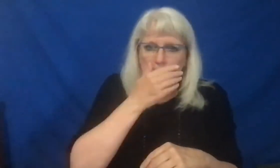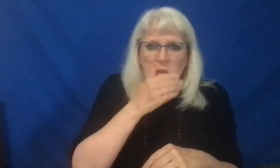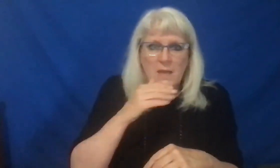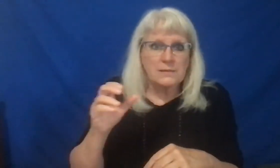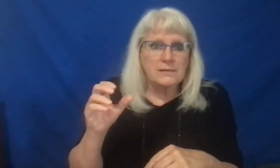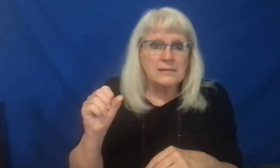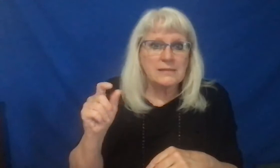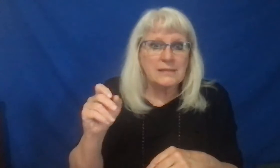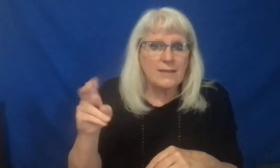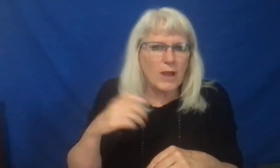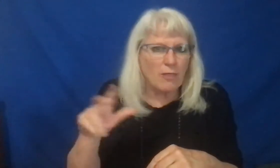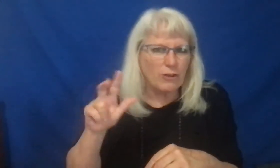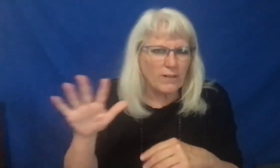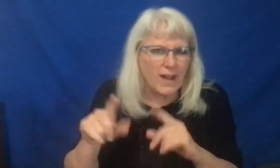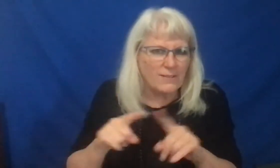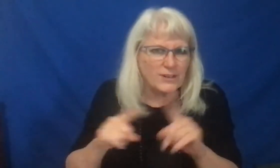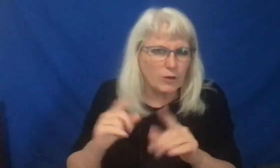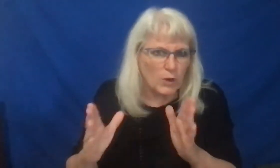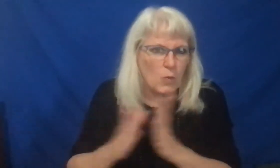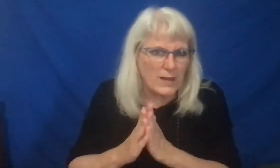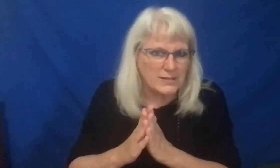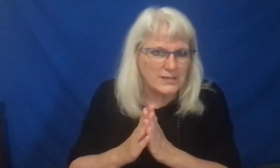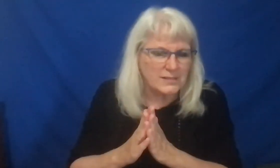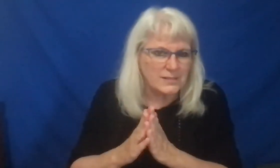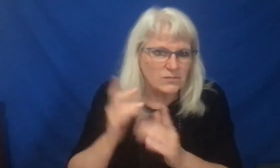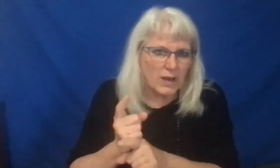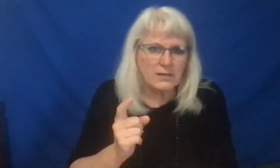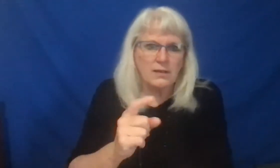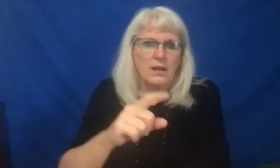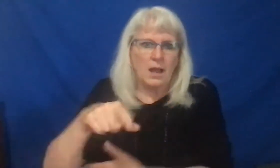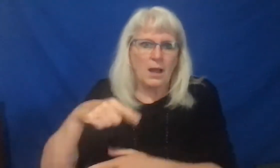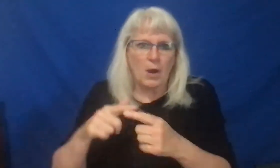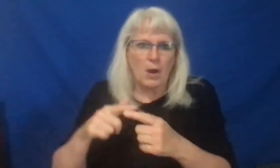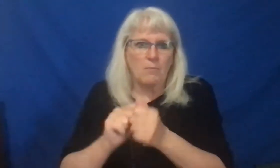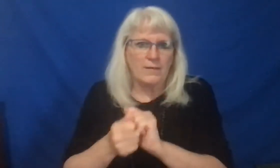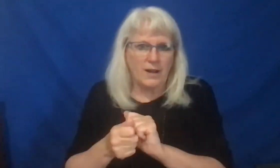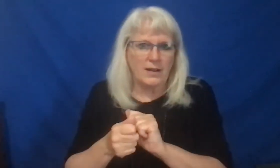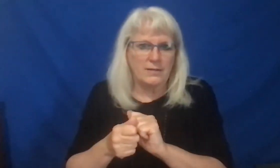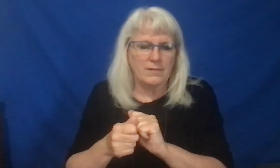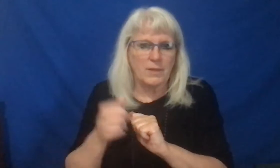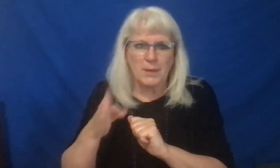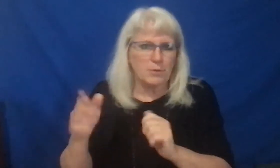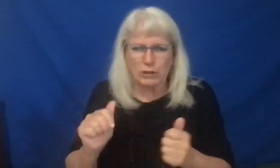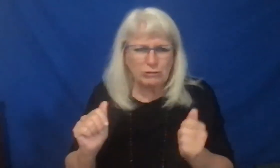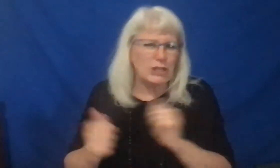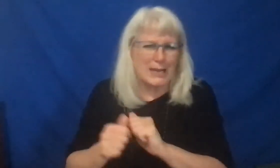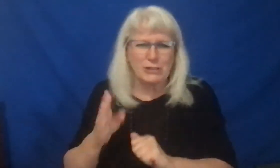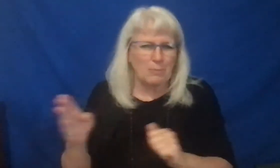different requests about modifying or changing the big book. And what we did as a